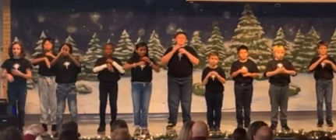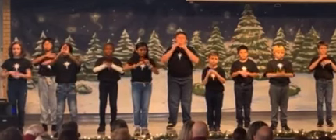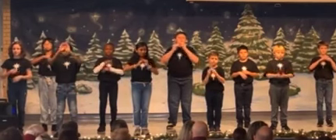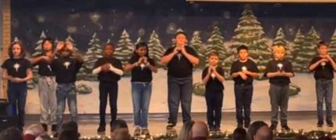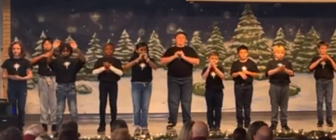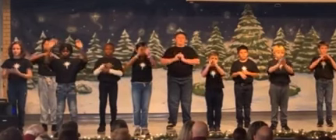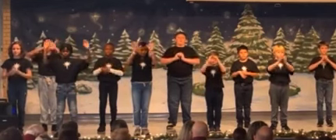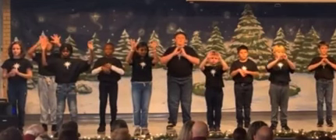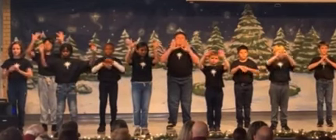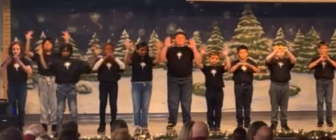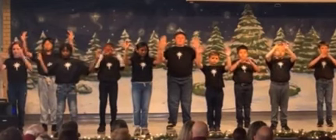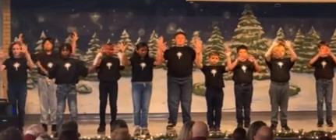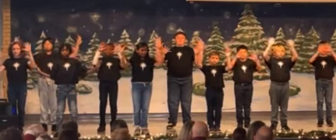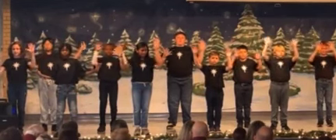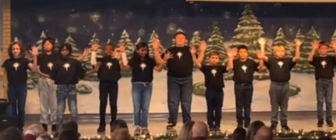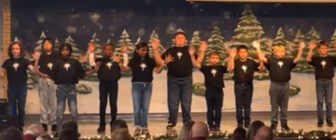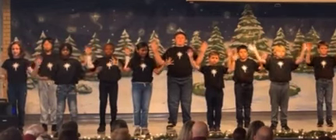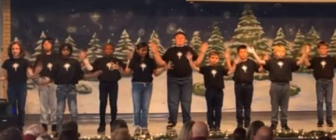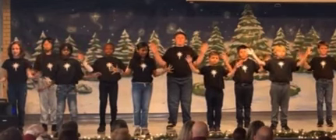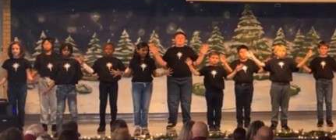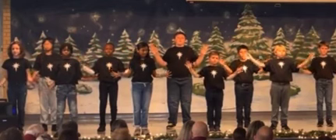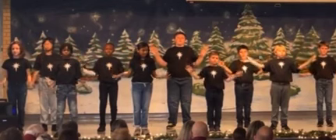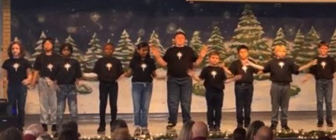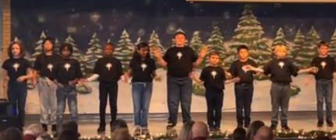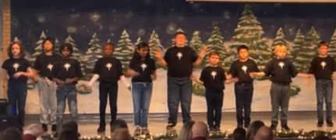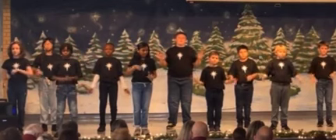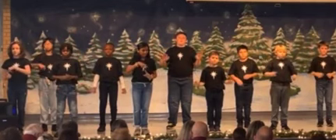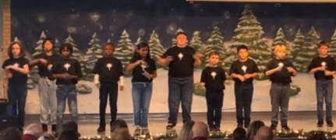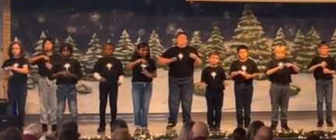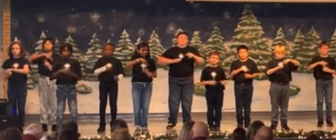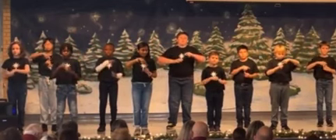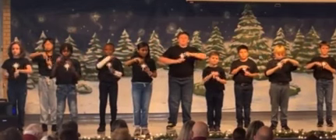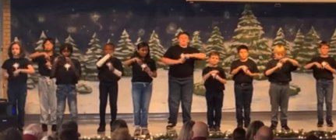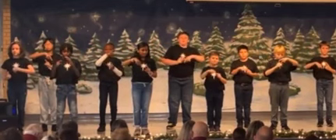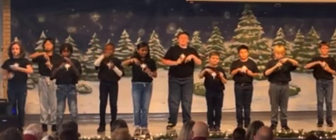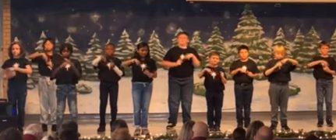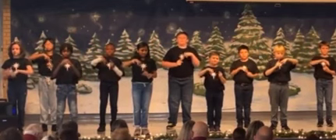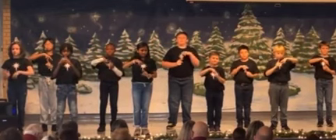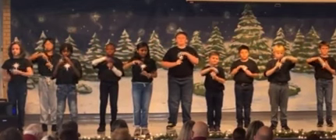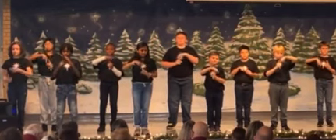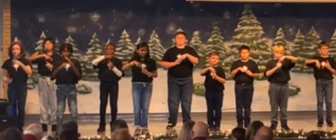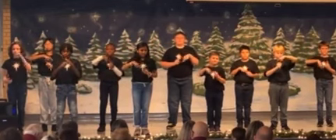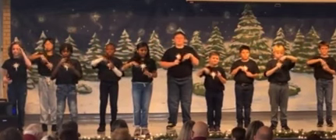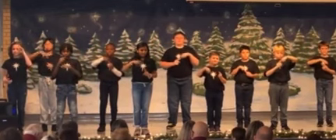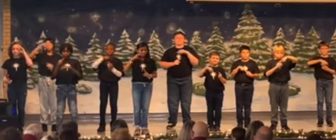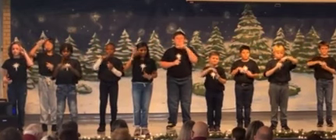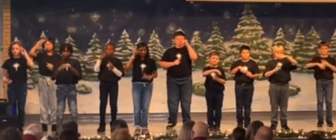is bright. Round yon